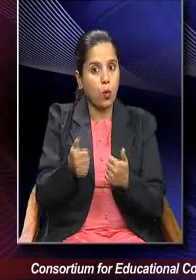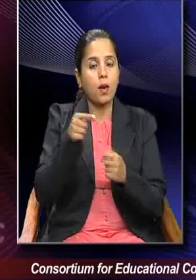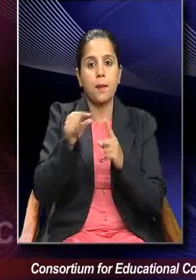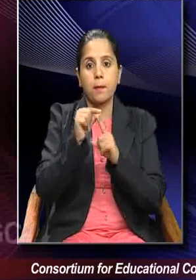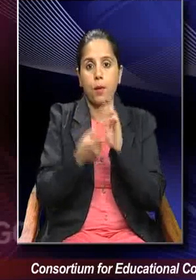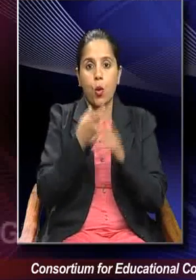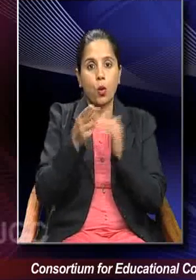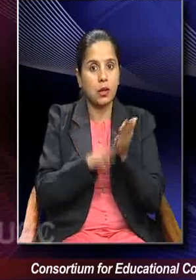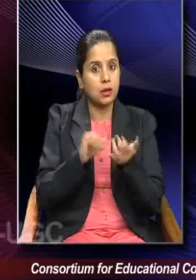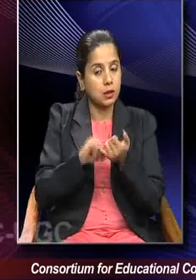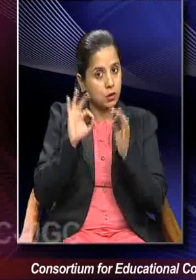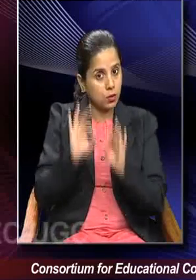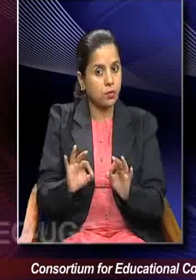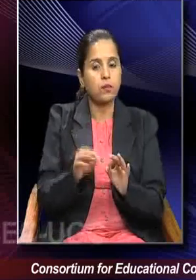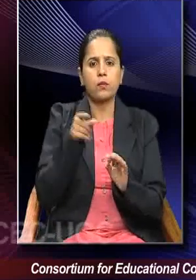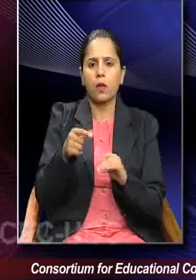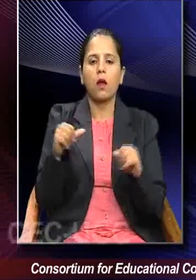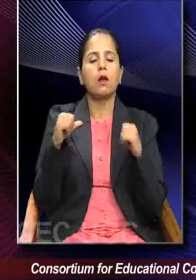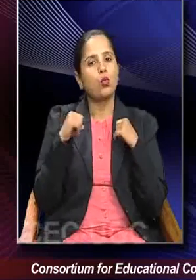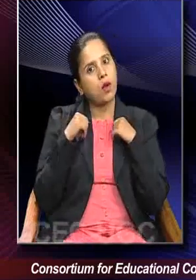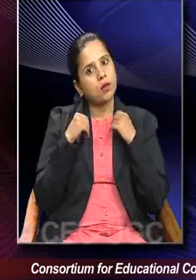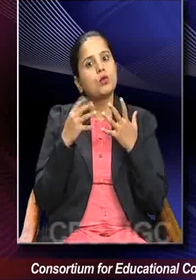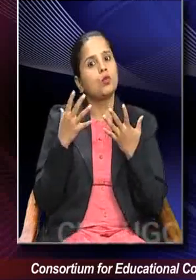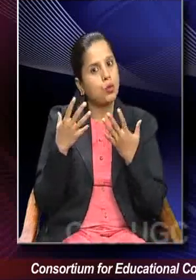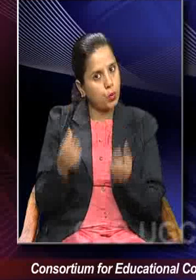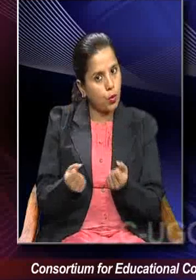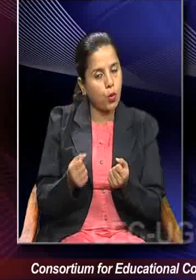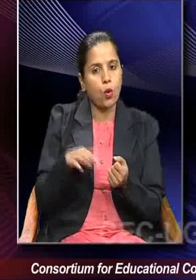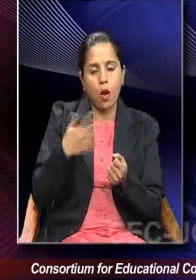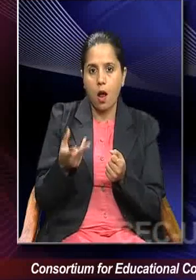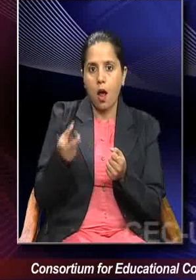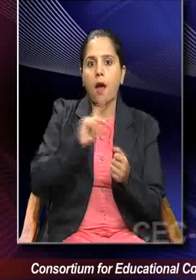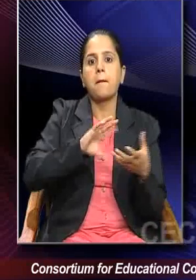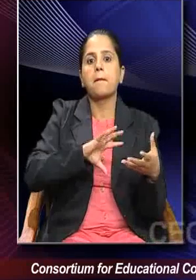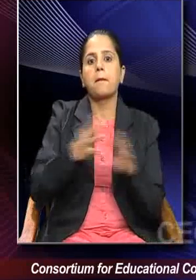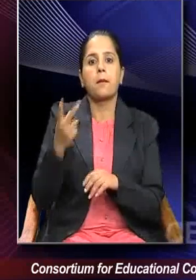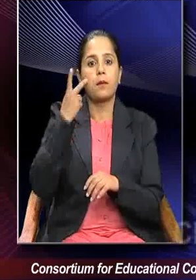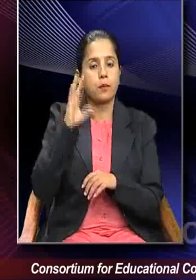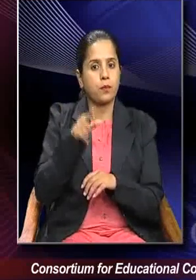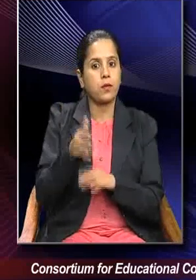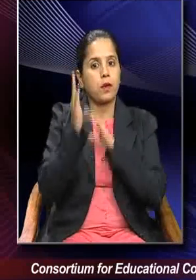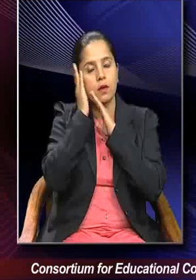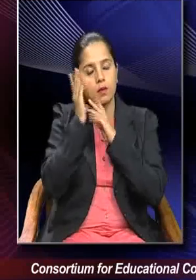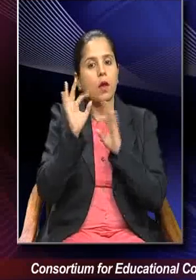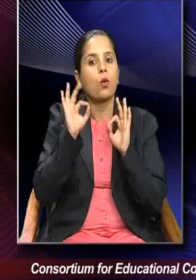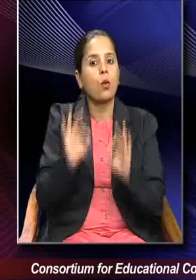proteins. The ability to rest and regenerate while sleeping